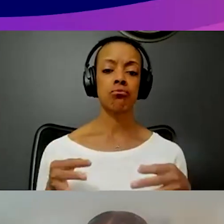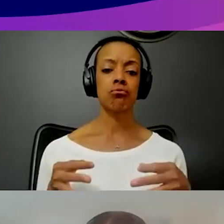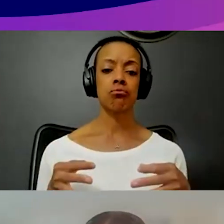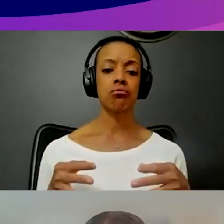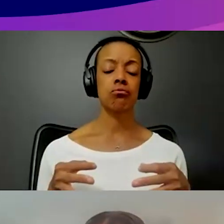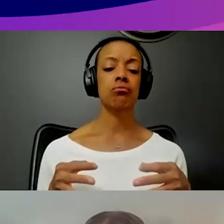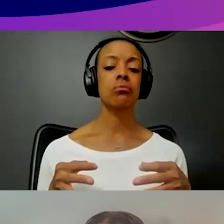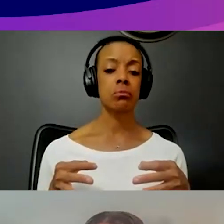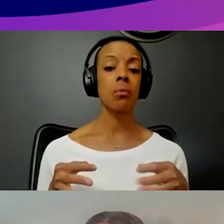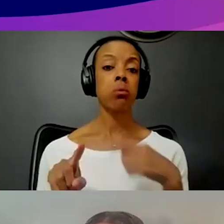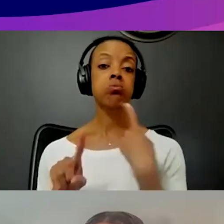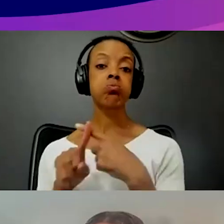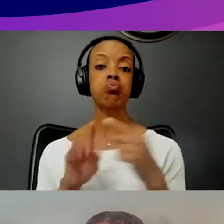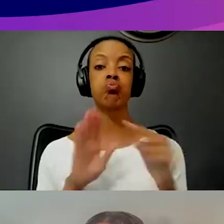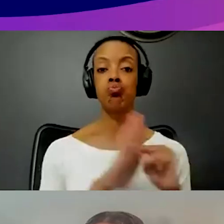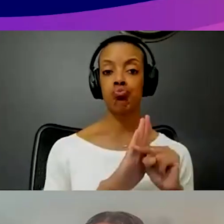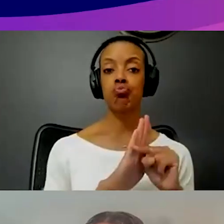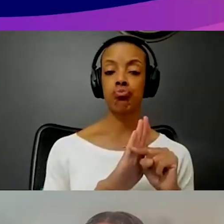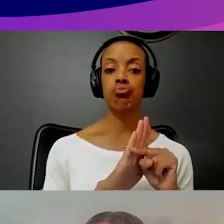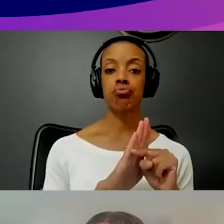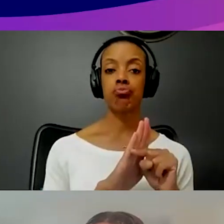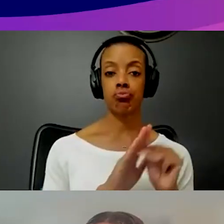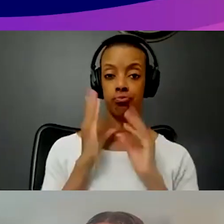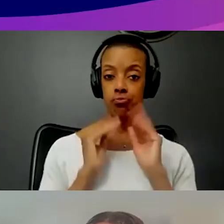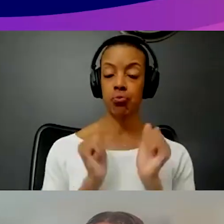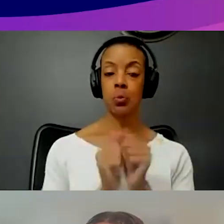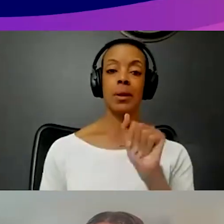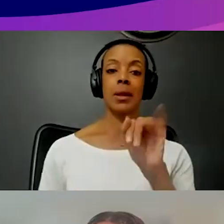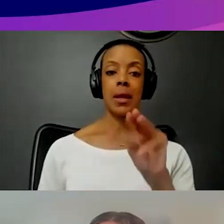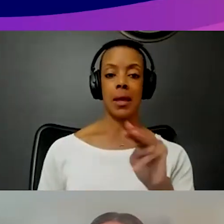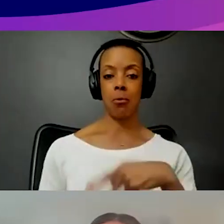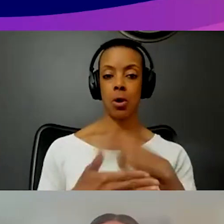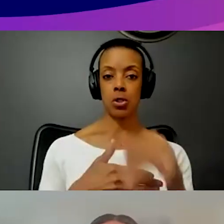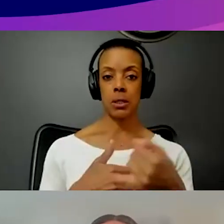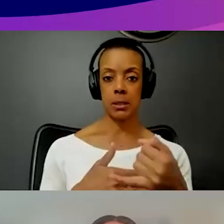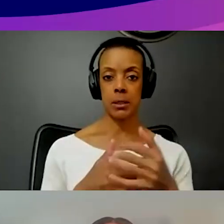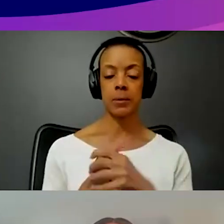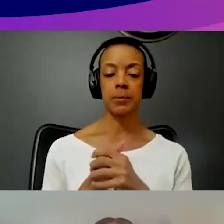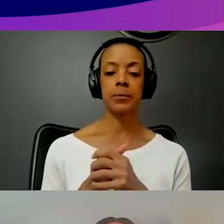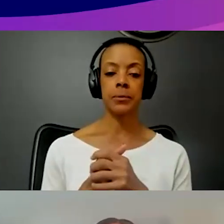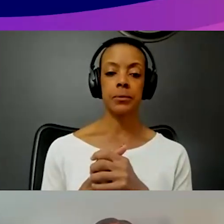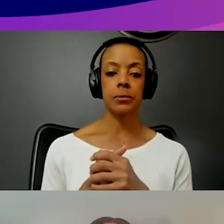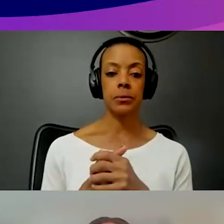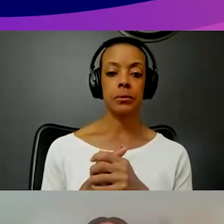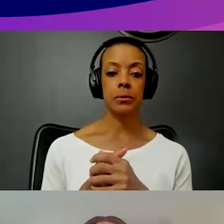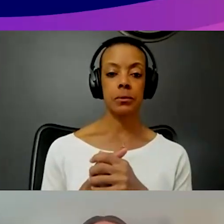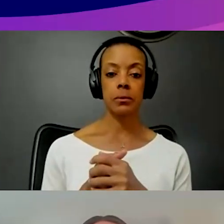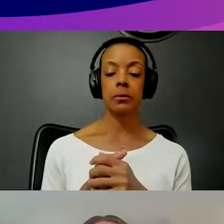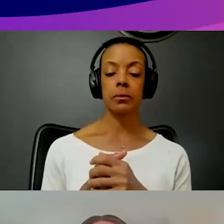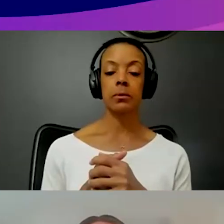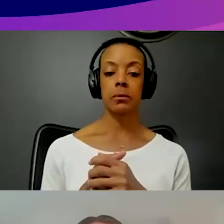strengths and challenges that we experienced with the AIM project. Um, so we worked